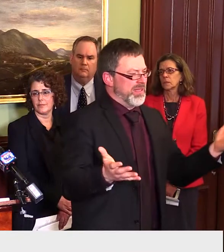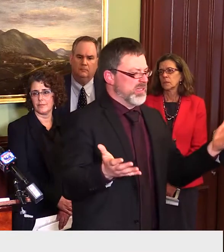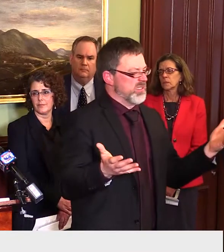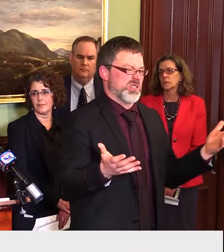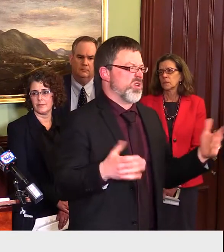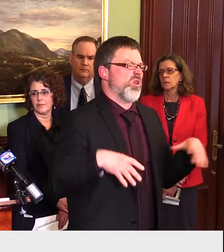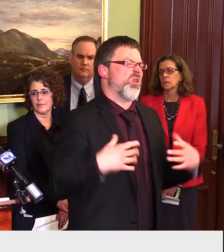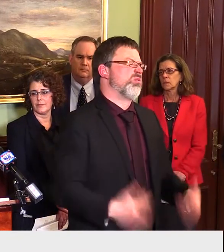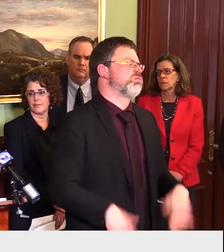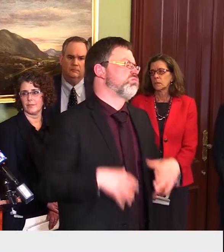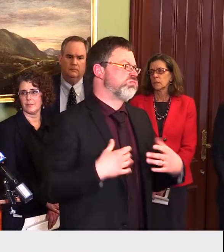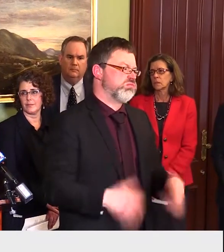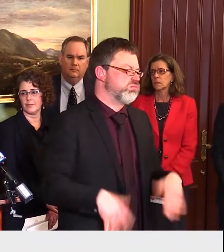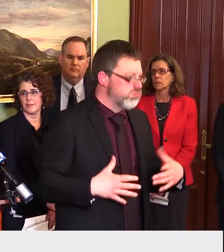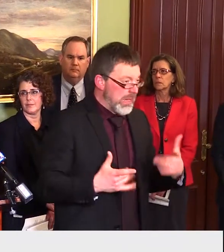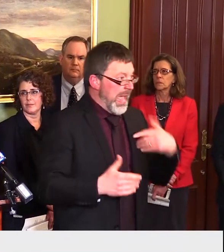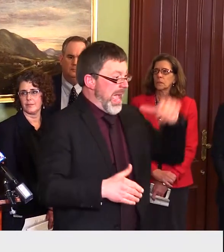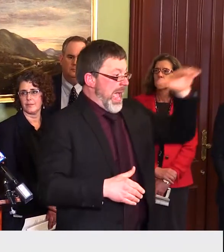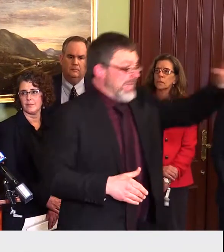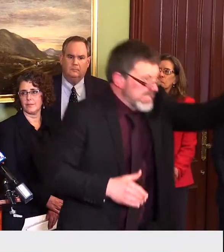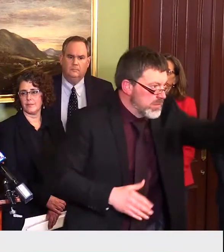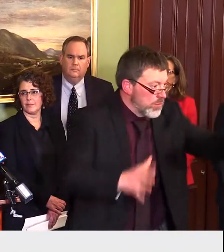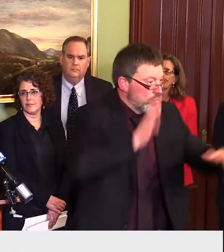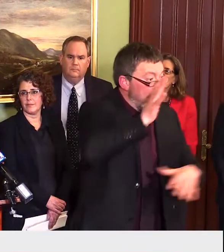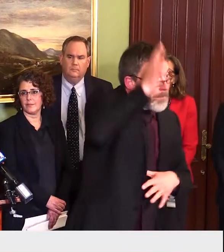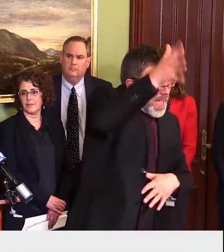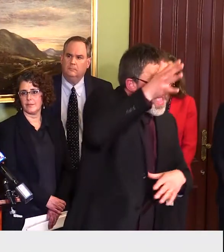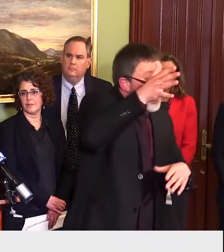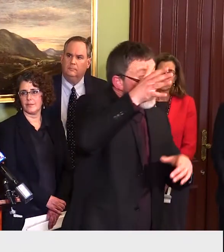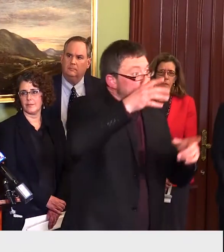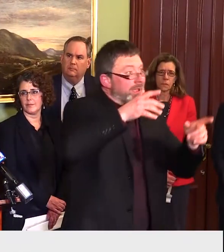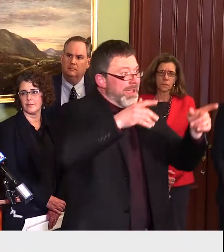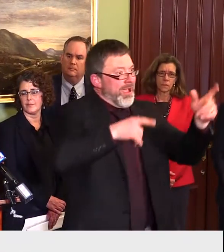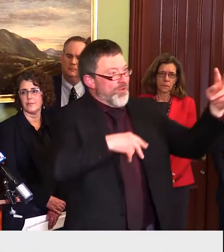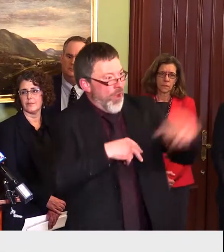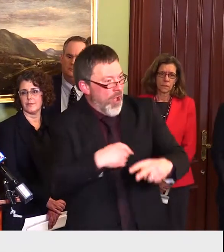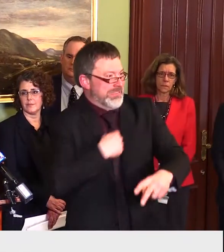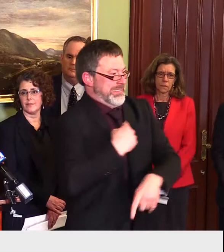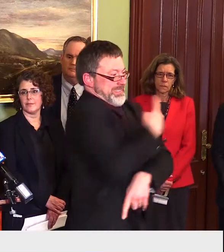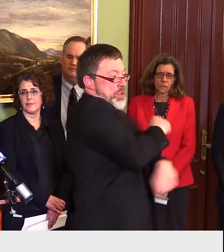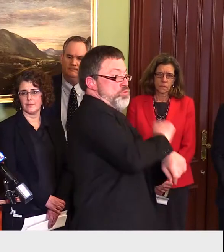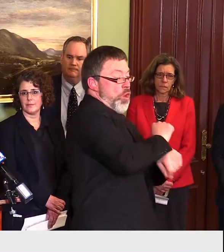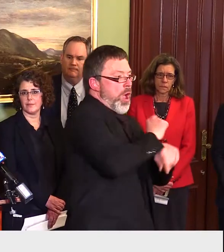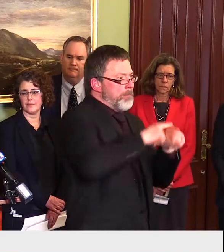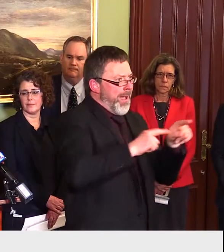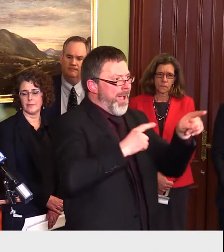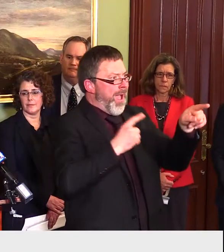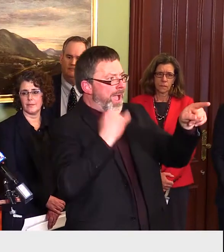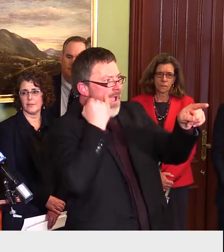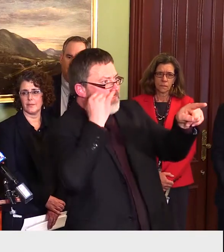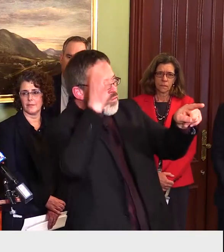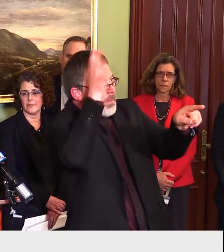grandparents care for children, and they being the vulnerable population becoming ill from the virus.